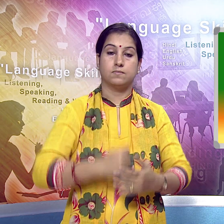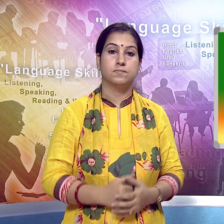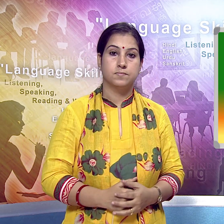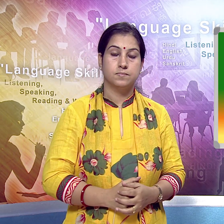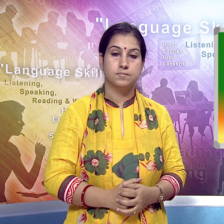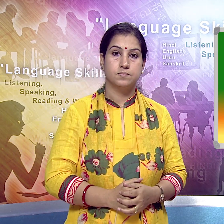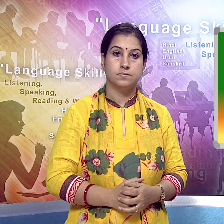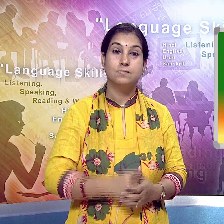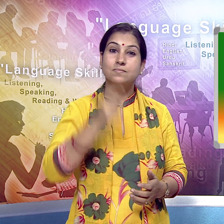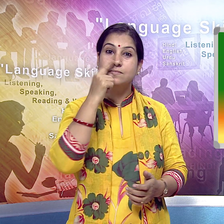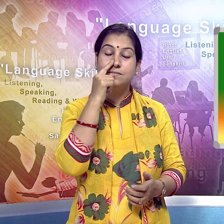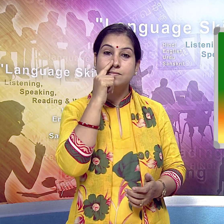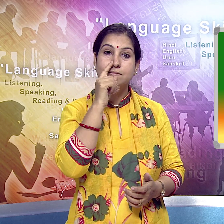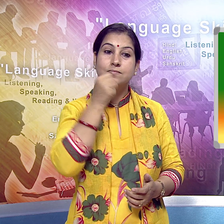Young girls need extra iron